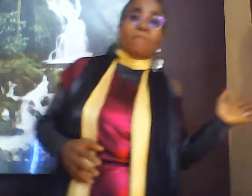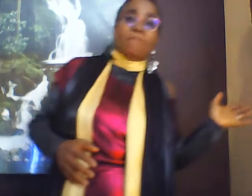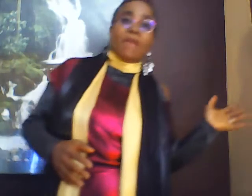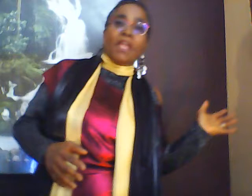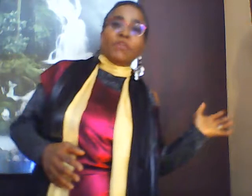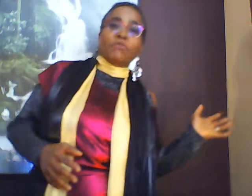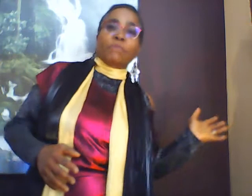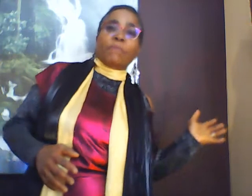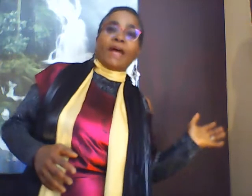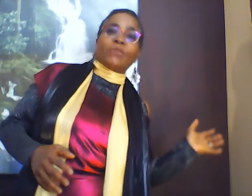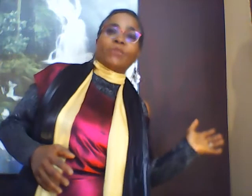Feme yon pathway,